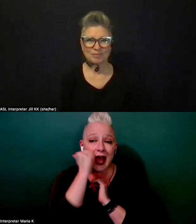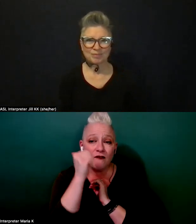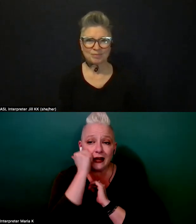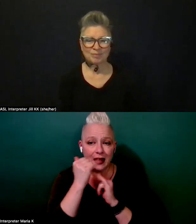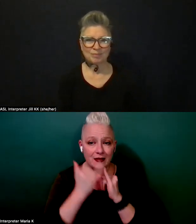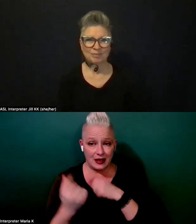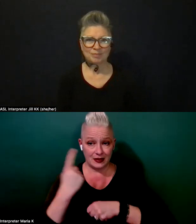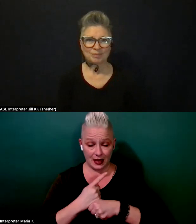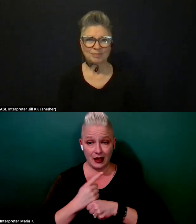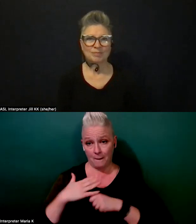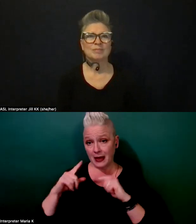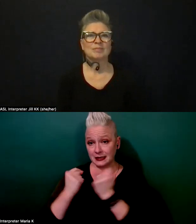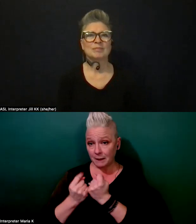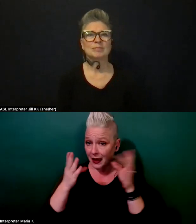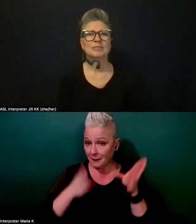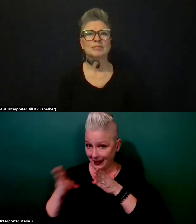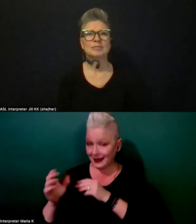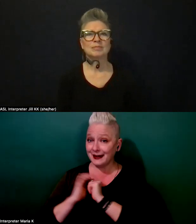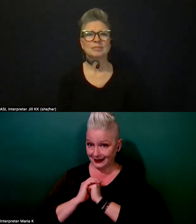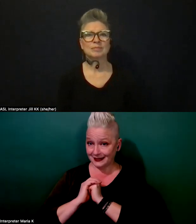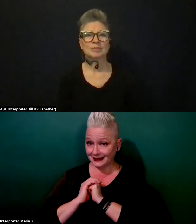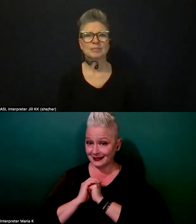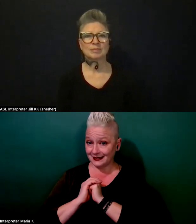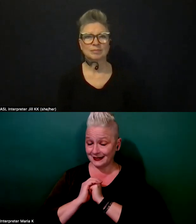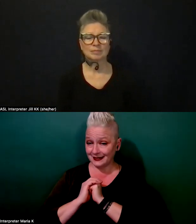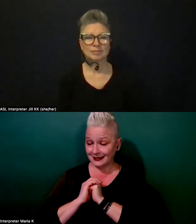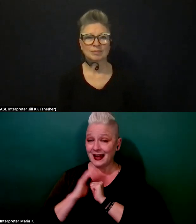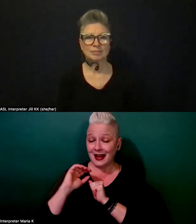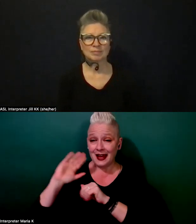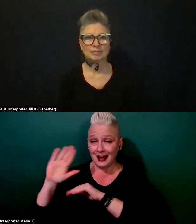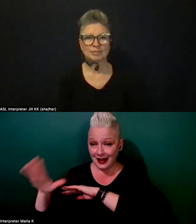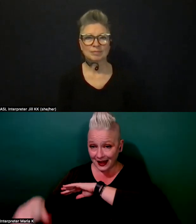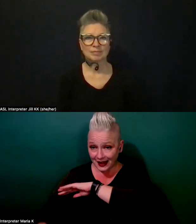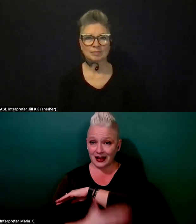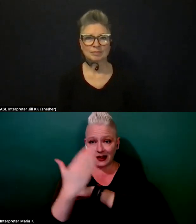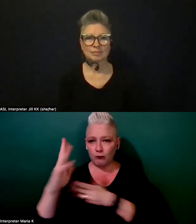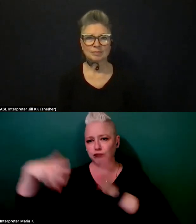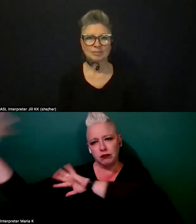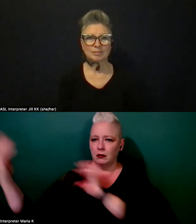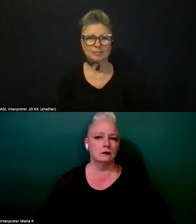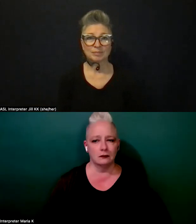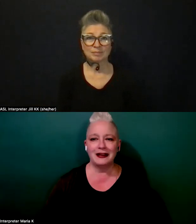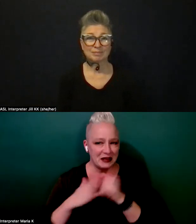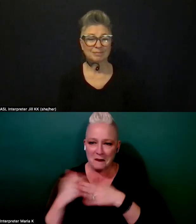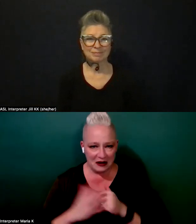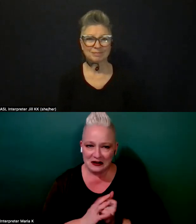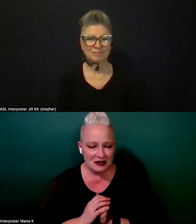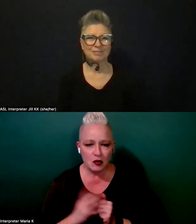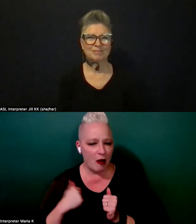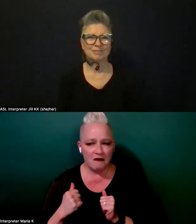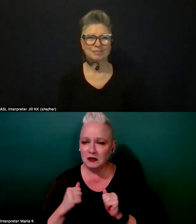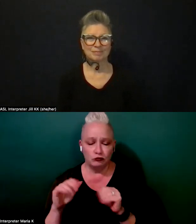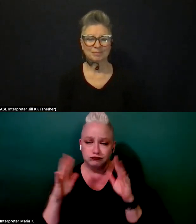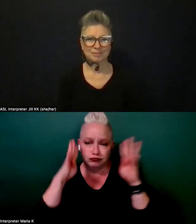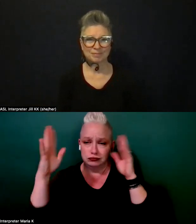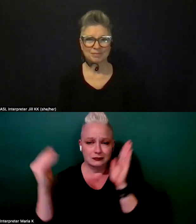team and I make a plan, and then by the morning it totally doesn't matter anymore, so we have to completely redo it. So